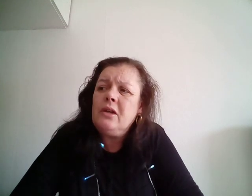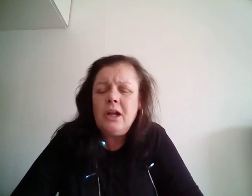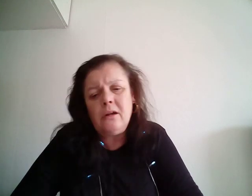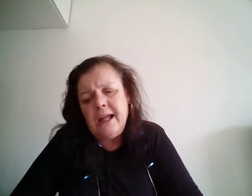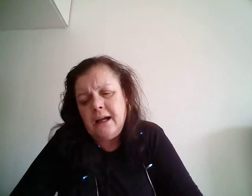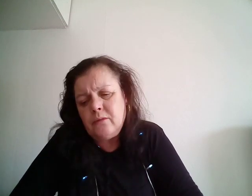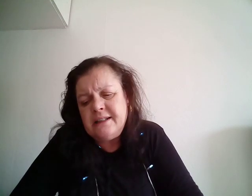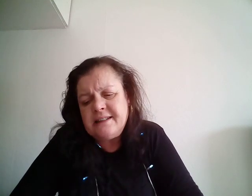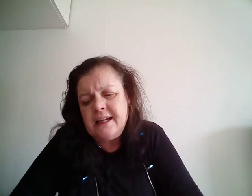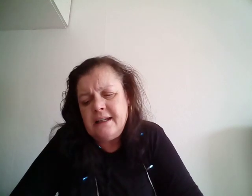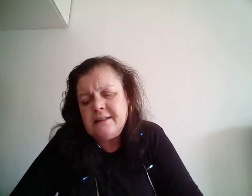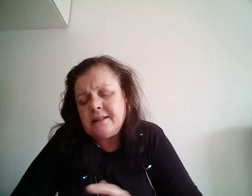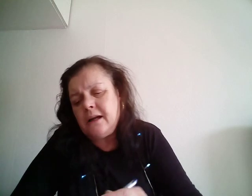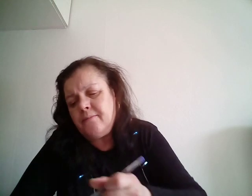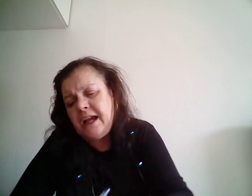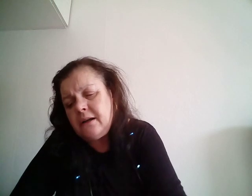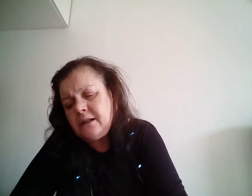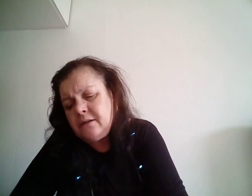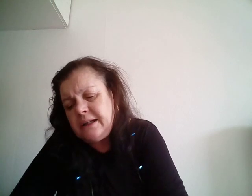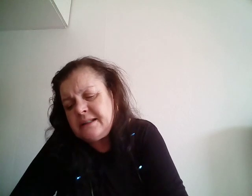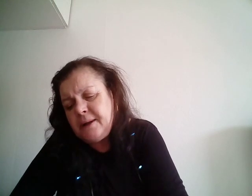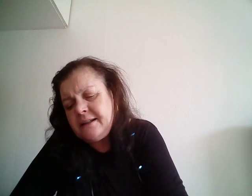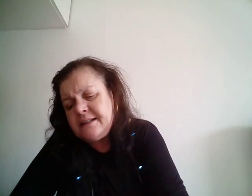you know, like when he sees, how can I explain this?